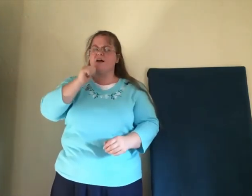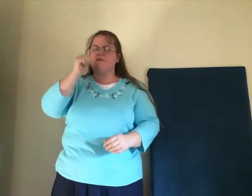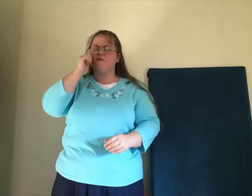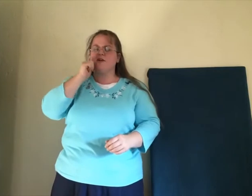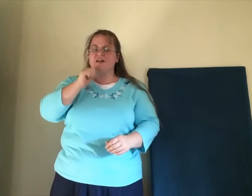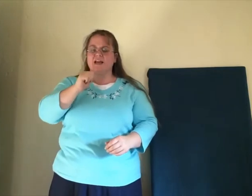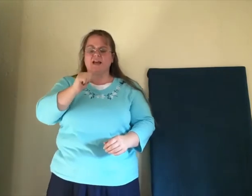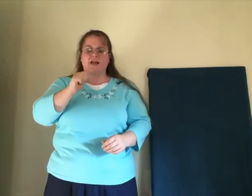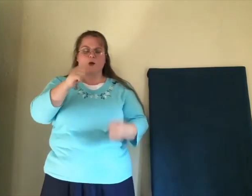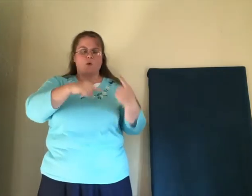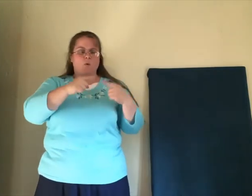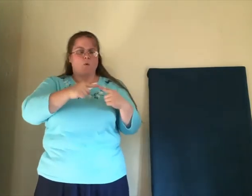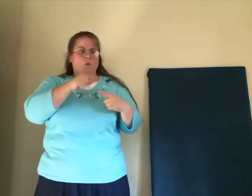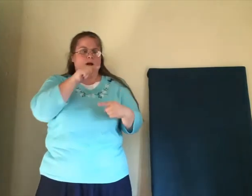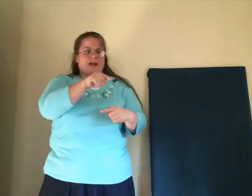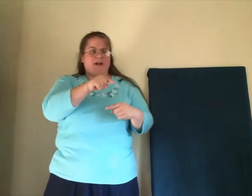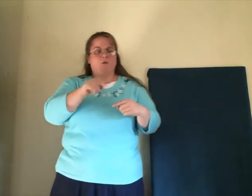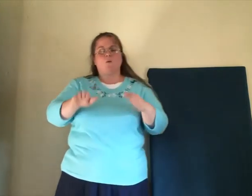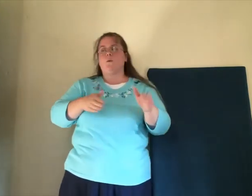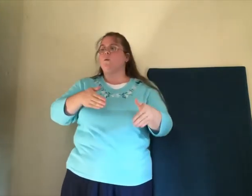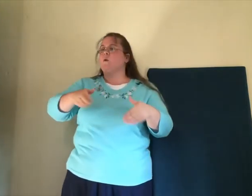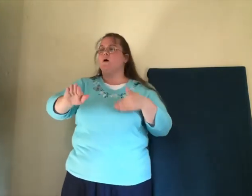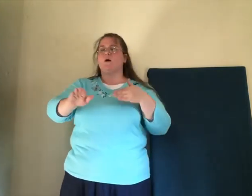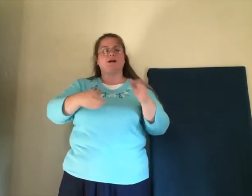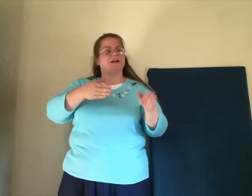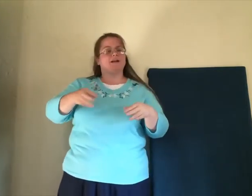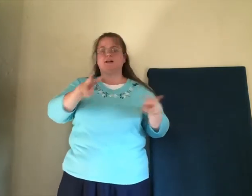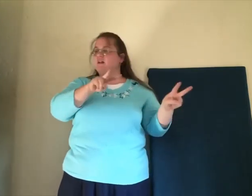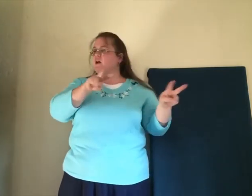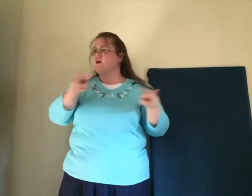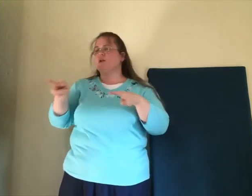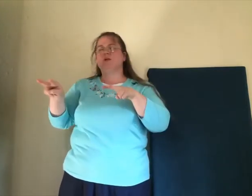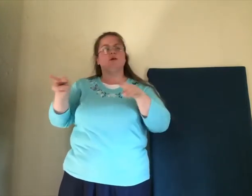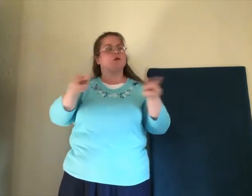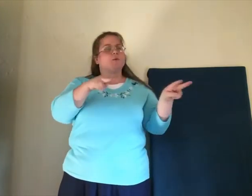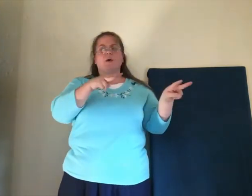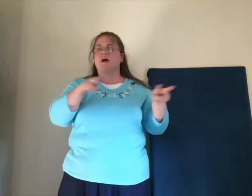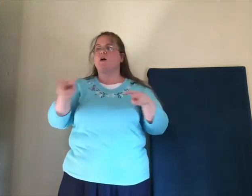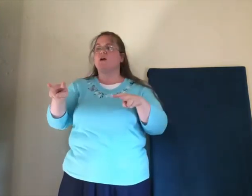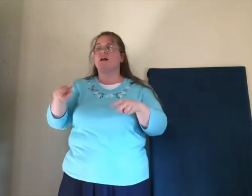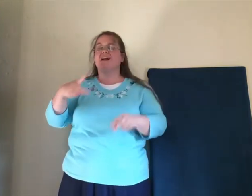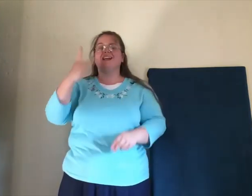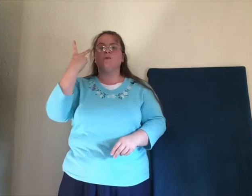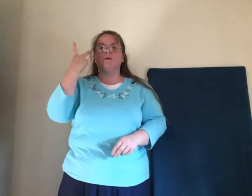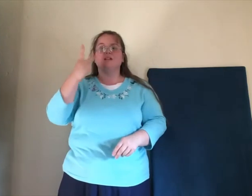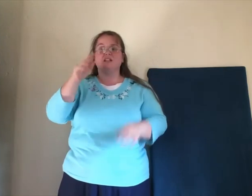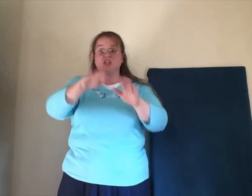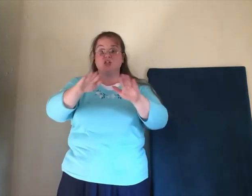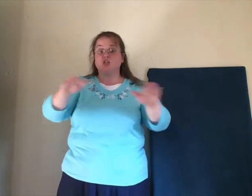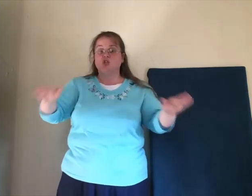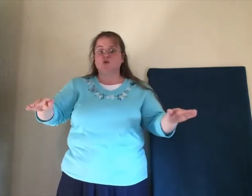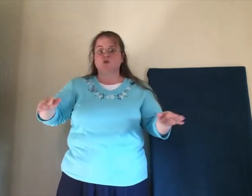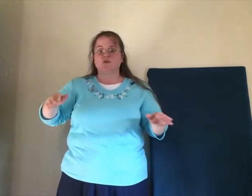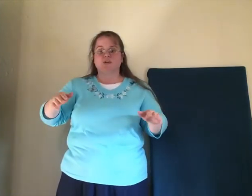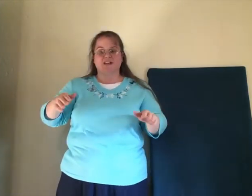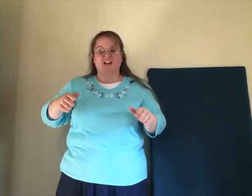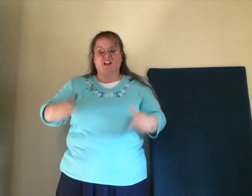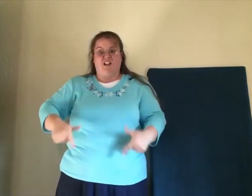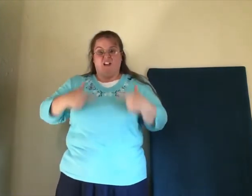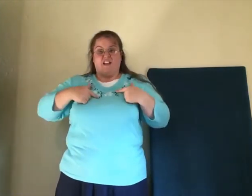And George noticed when he would walk every day, he would see the children, and he